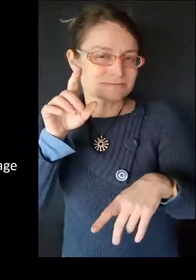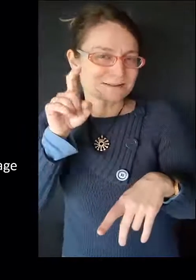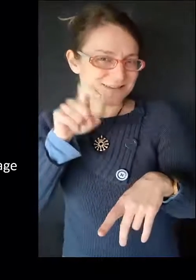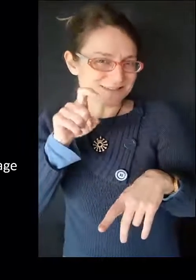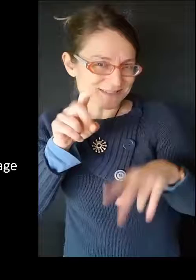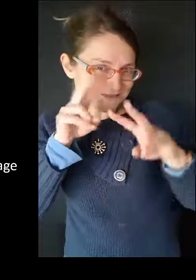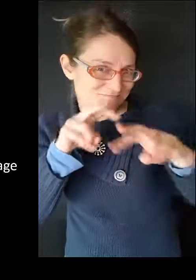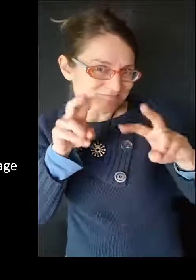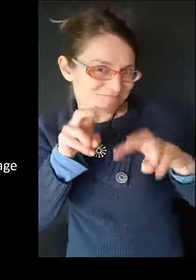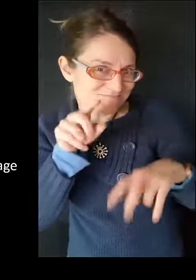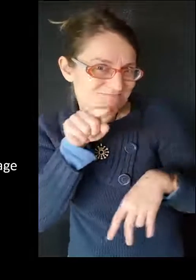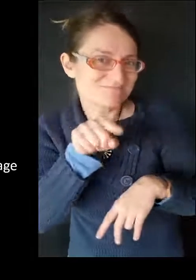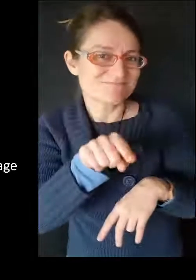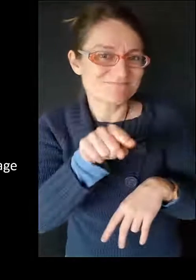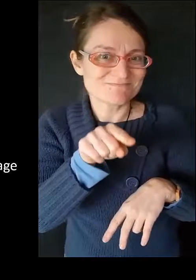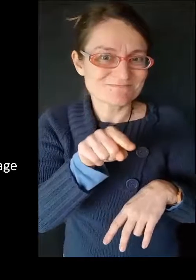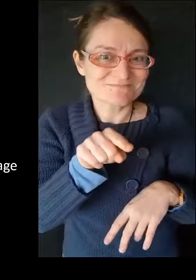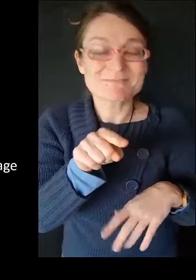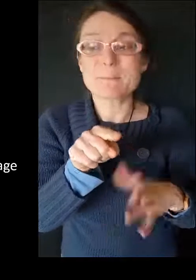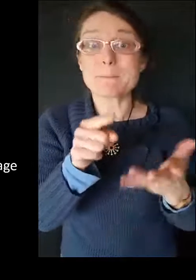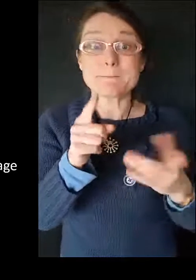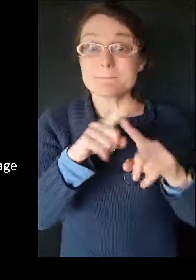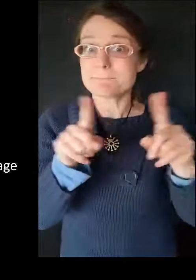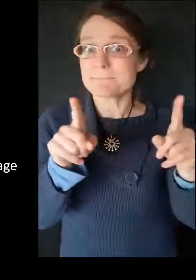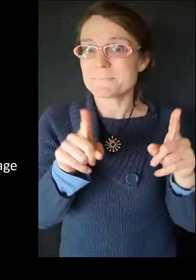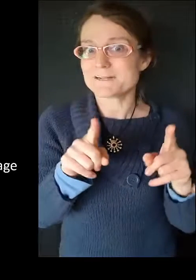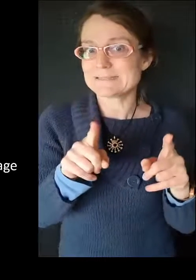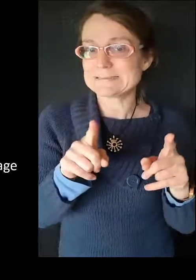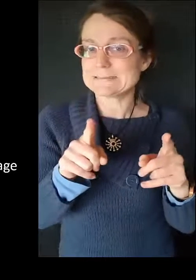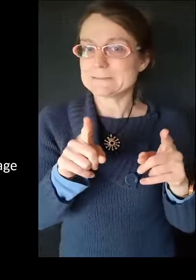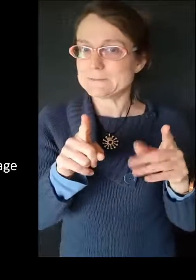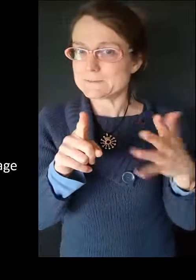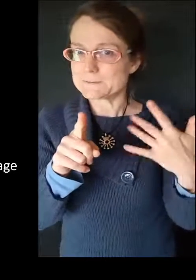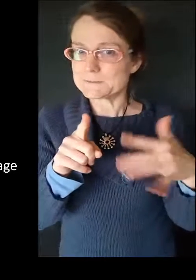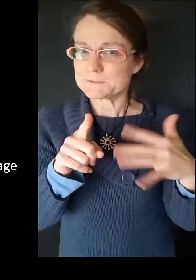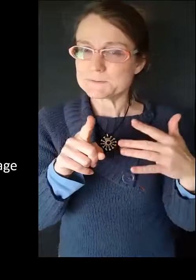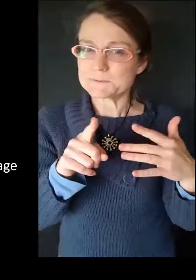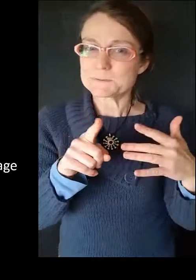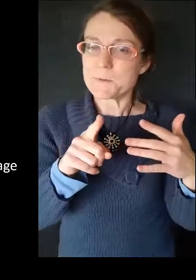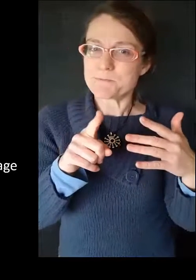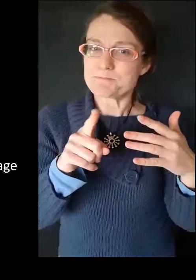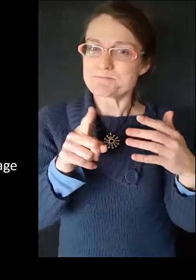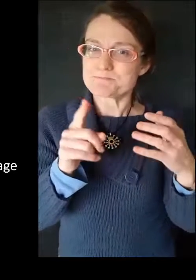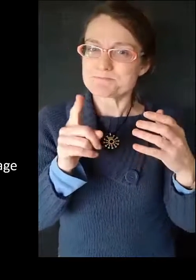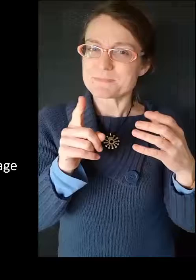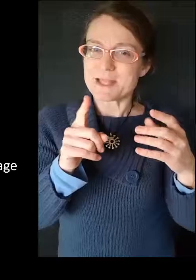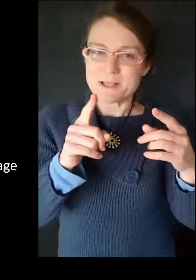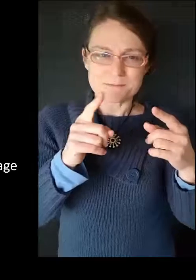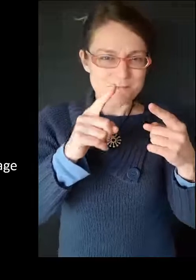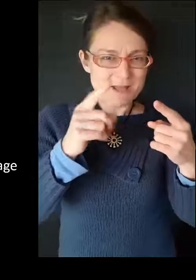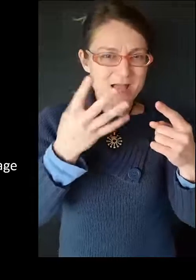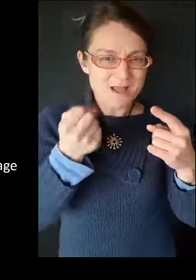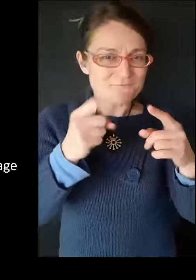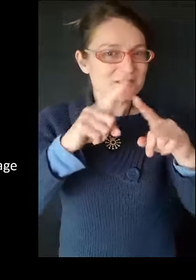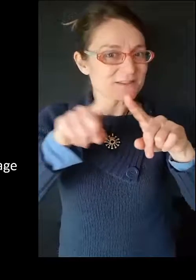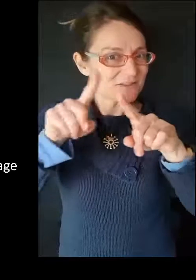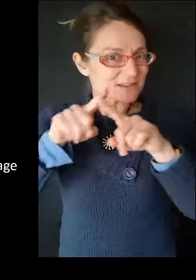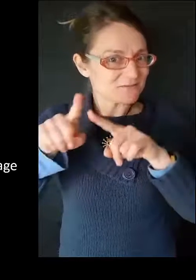need to discriminate against those local signs. Rather, we need to study them, to research them.